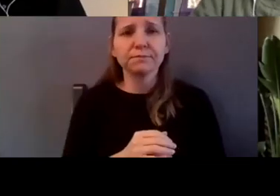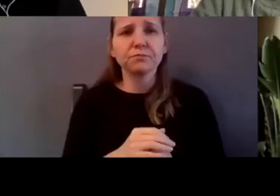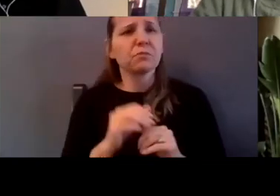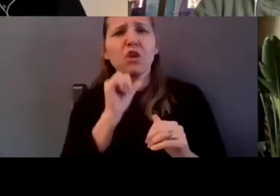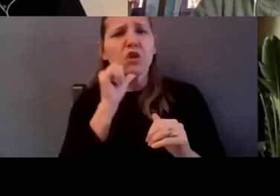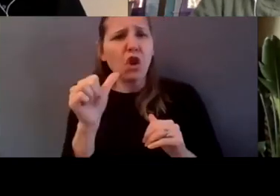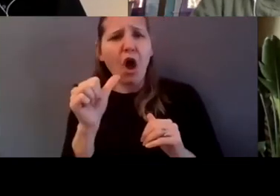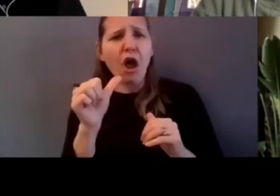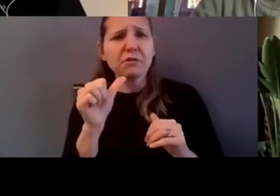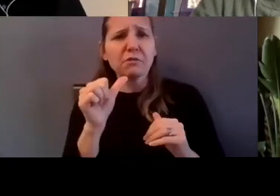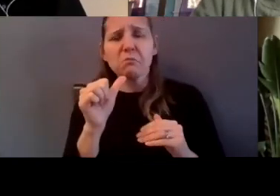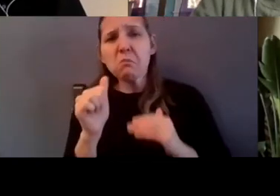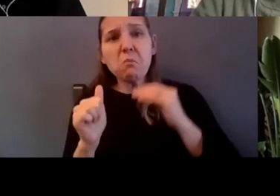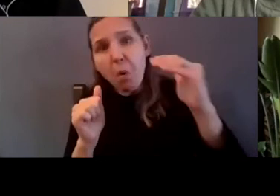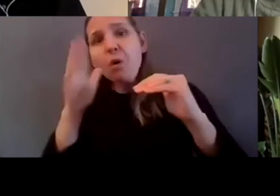addition to the GDP.